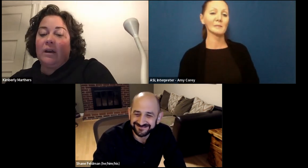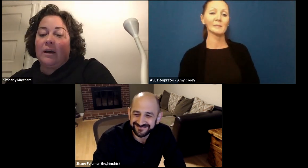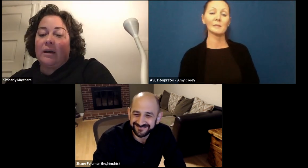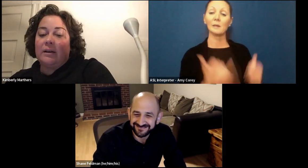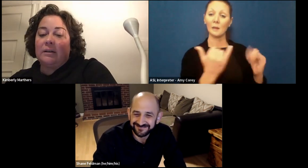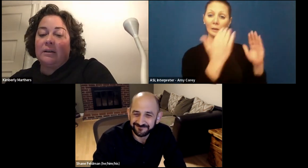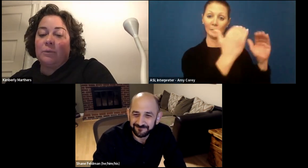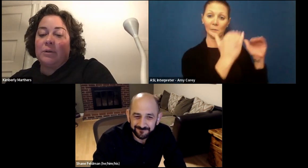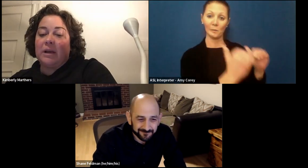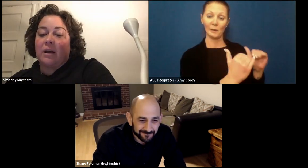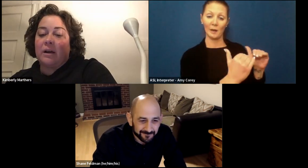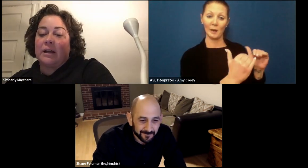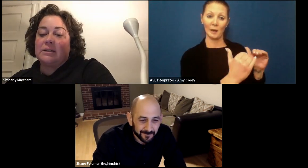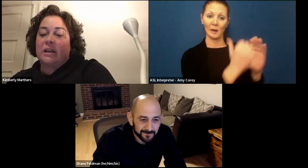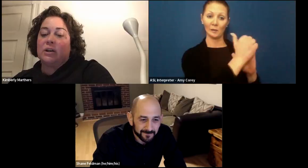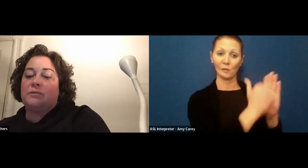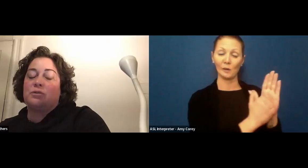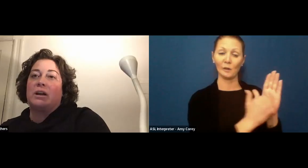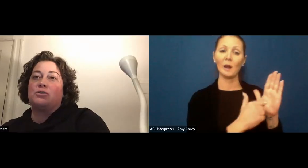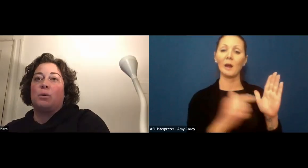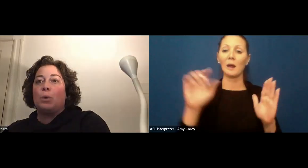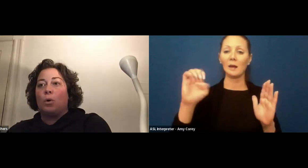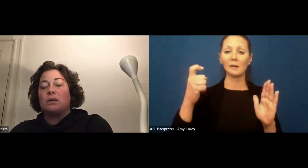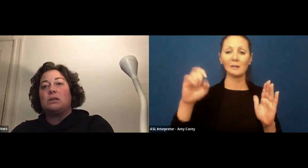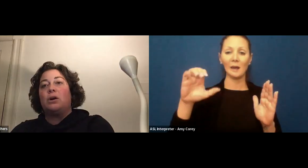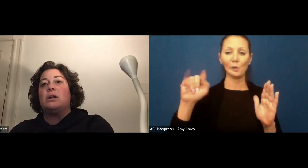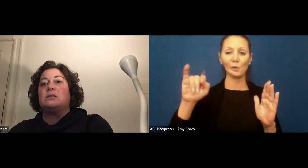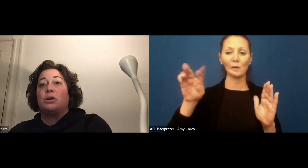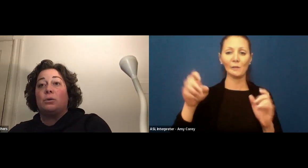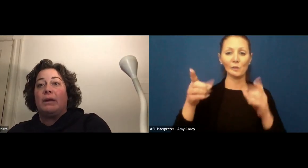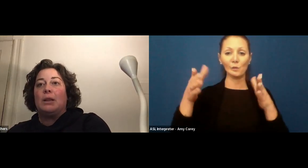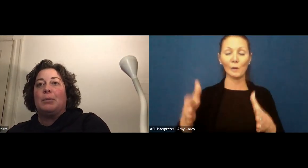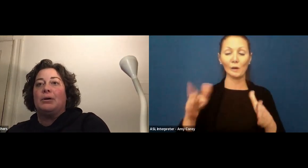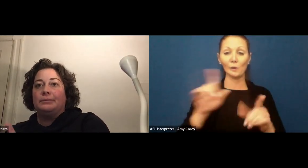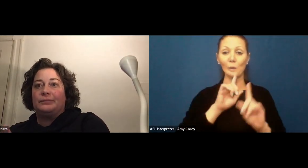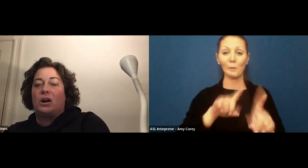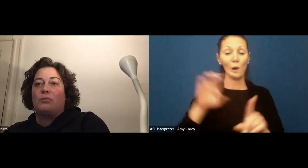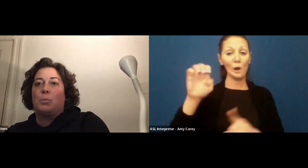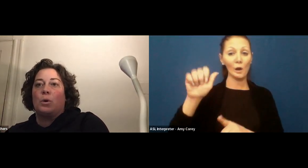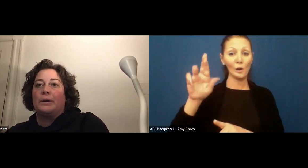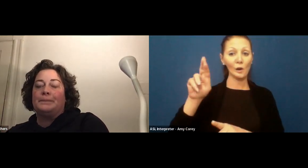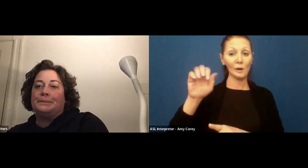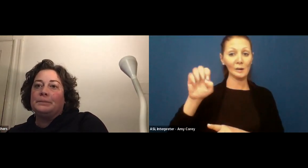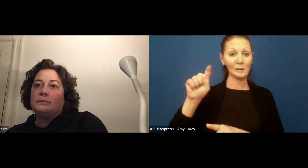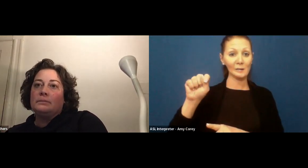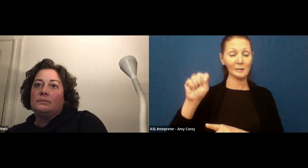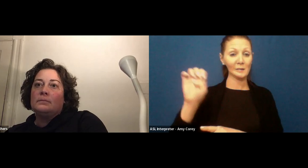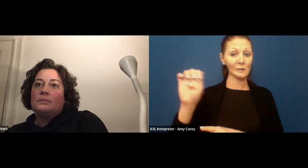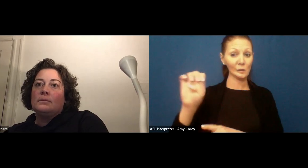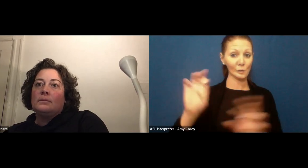So moving on would be our executive director report. Ernest, are you available for our report?